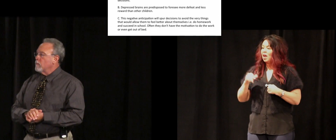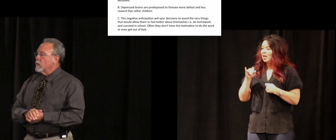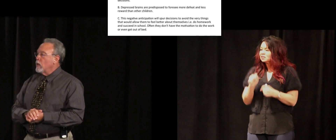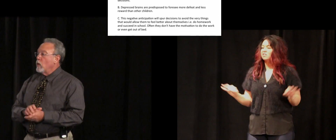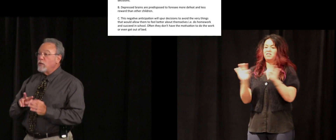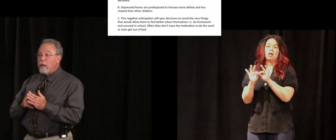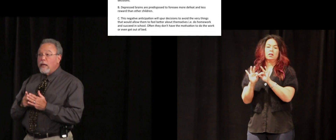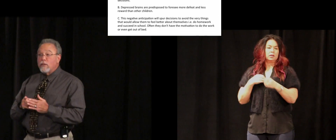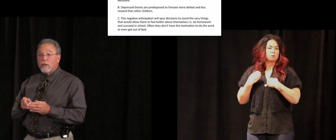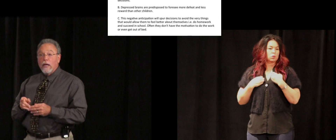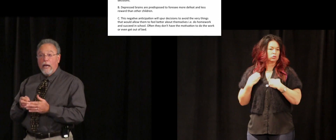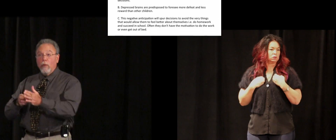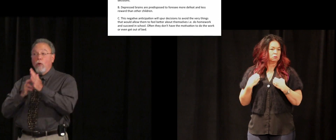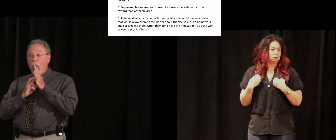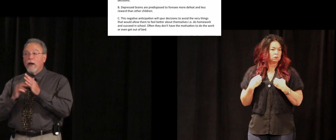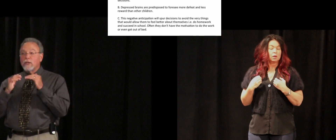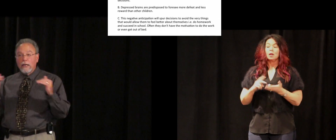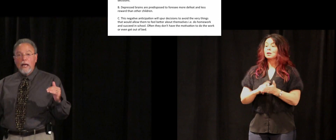Let me hold.